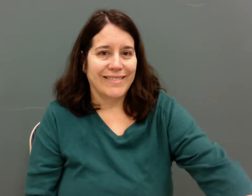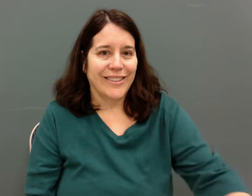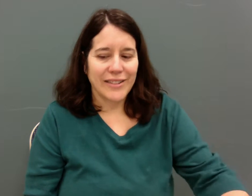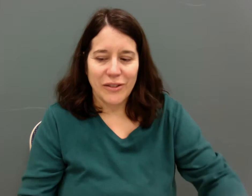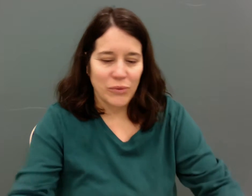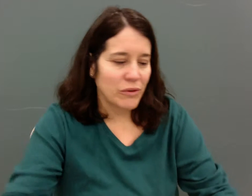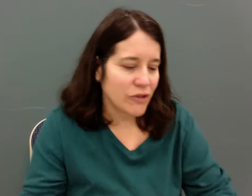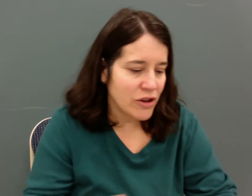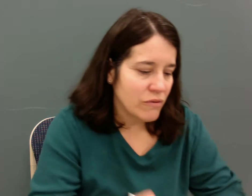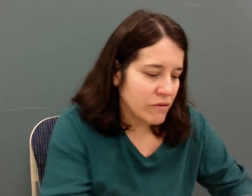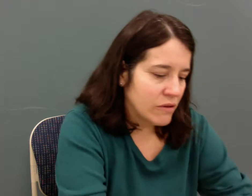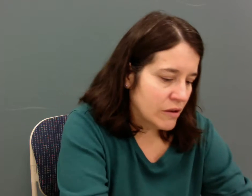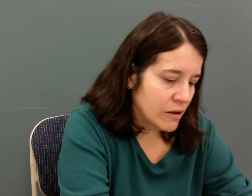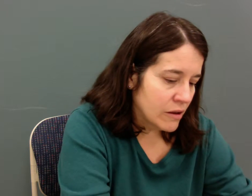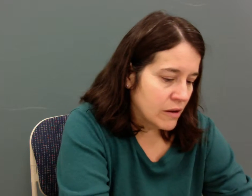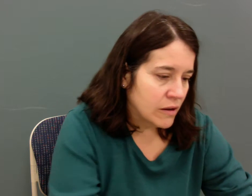Okay, so there's one for you. Two.